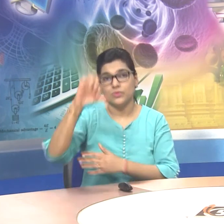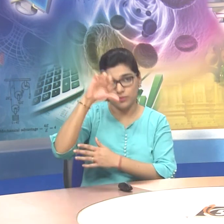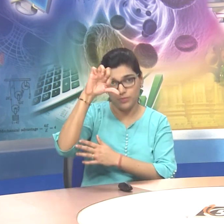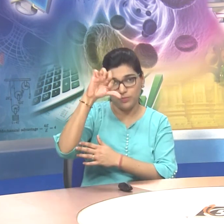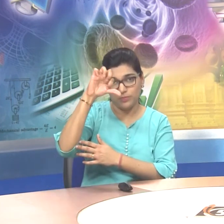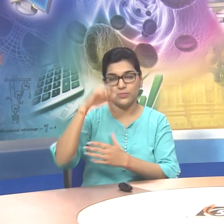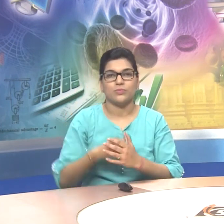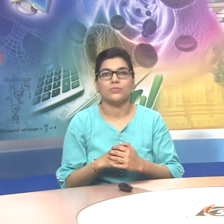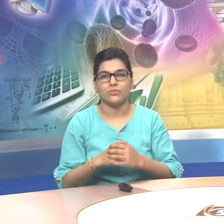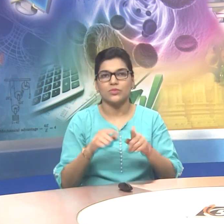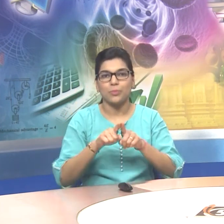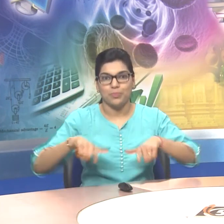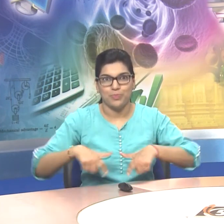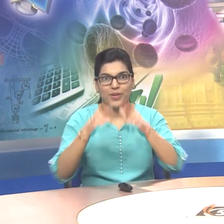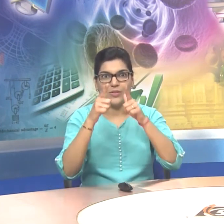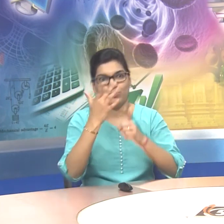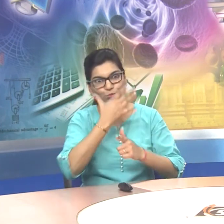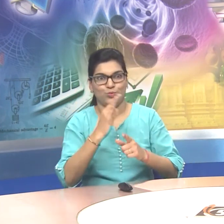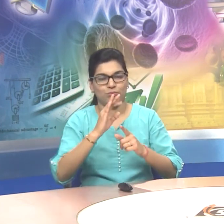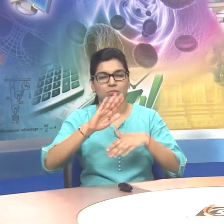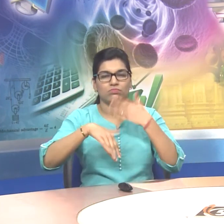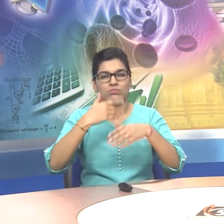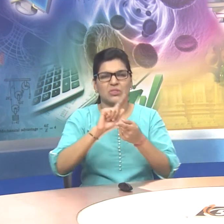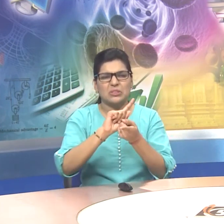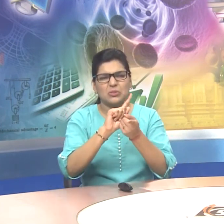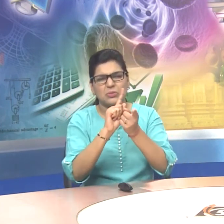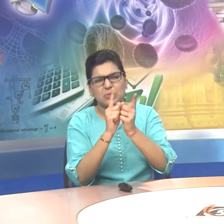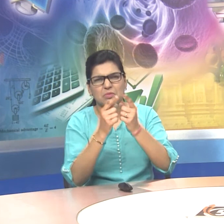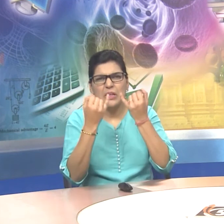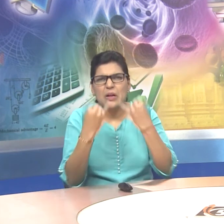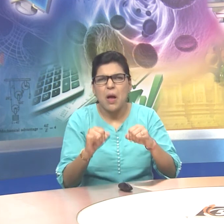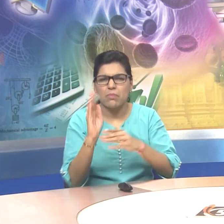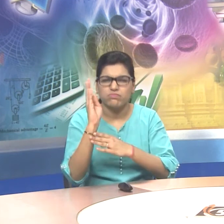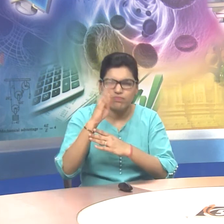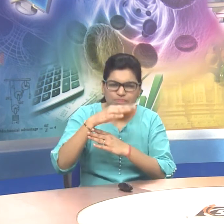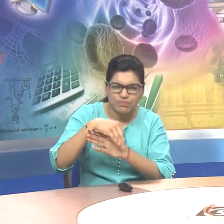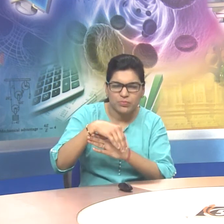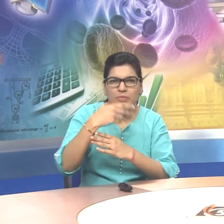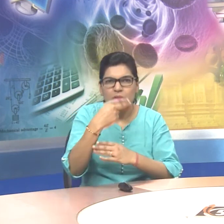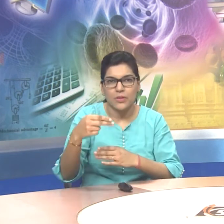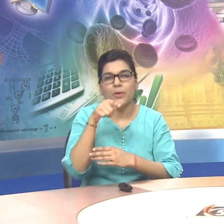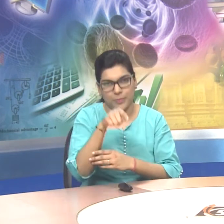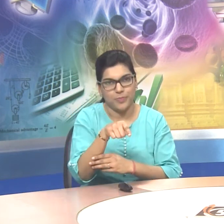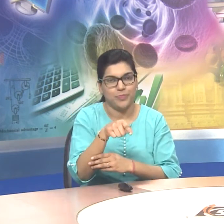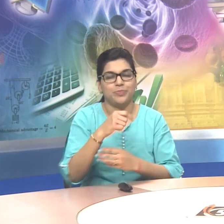Ninth word is sapless. It means lacking virtually or spirit.